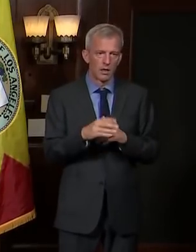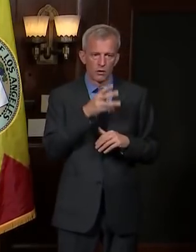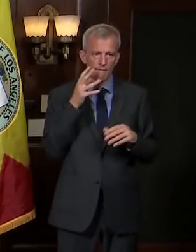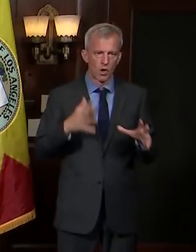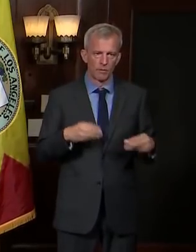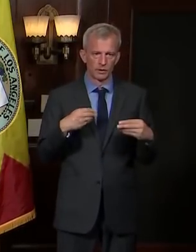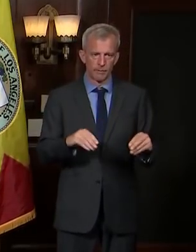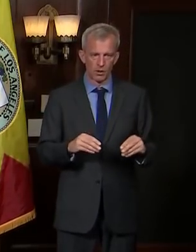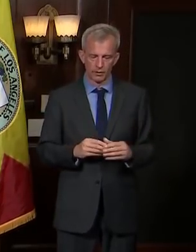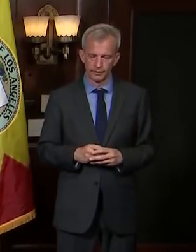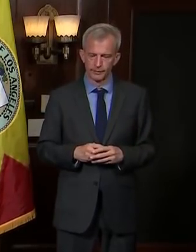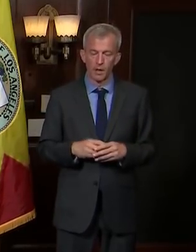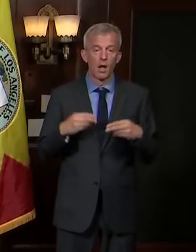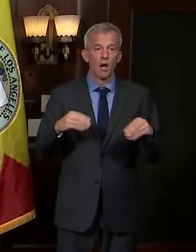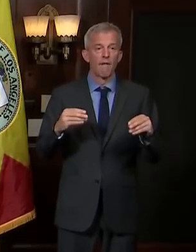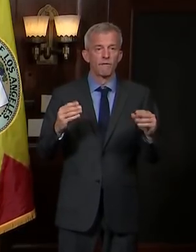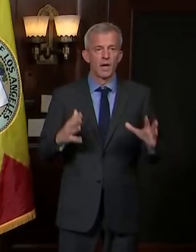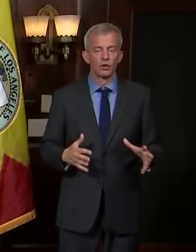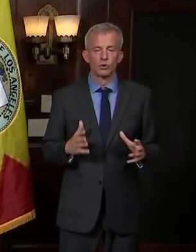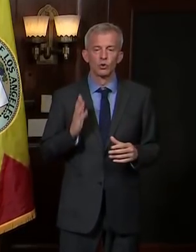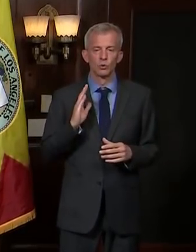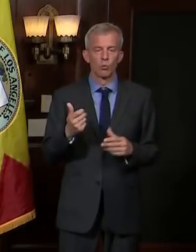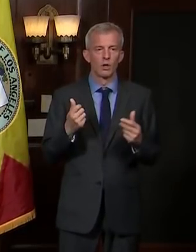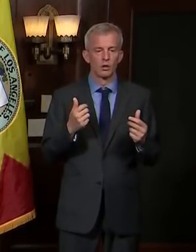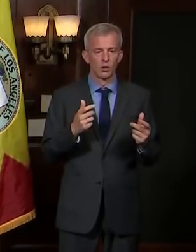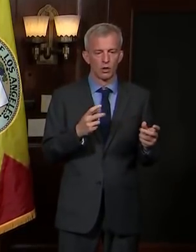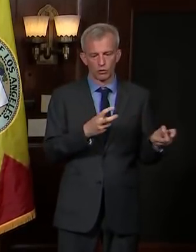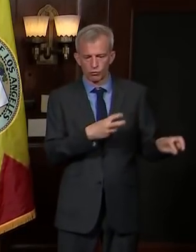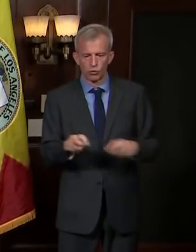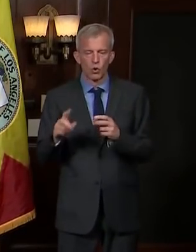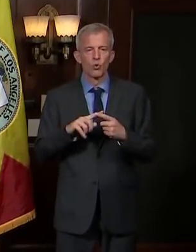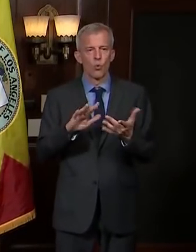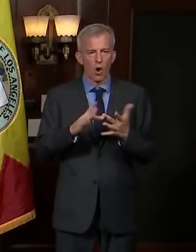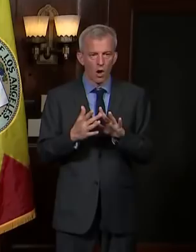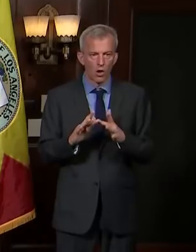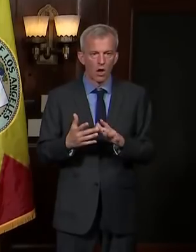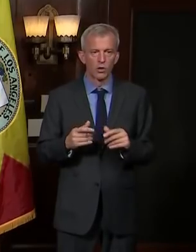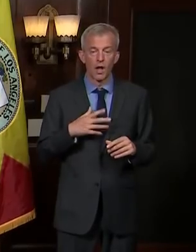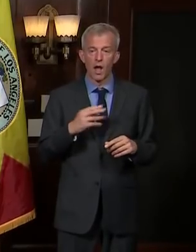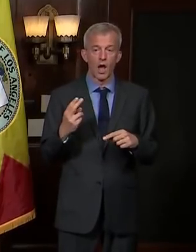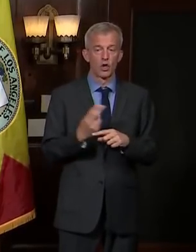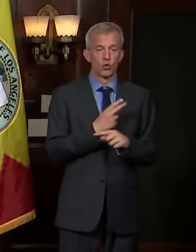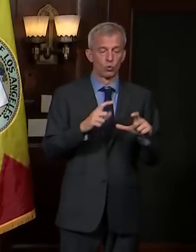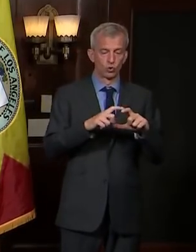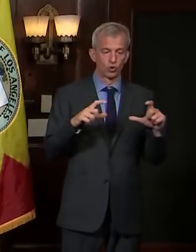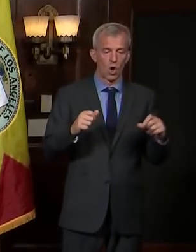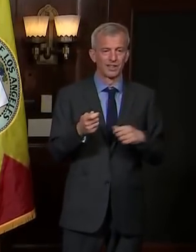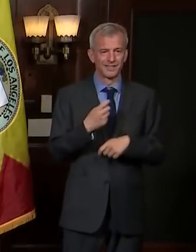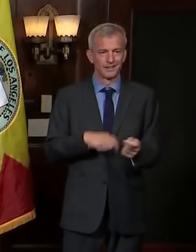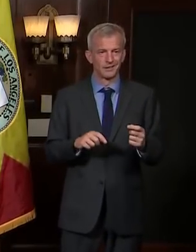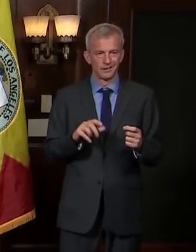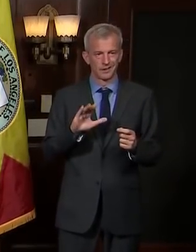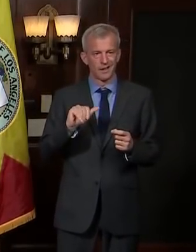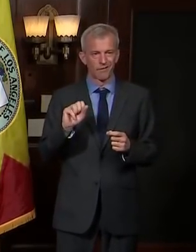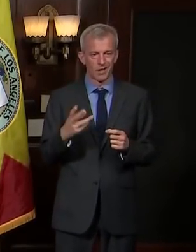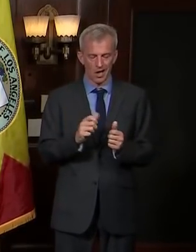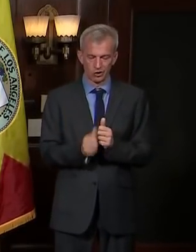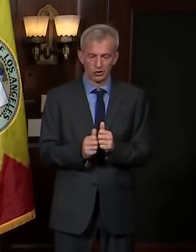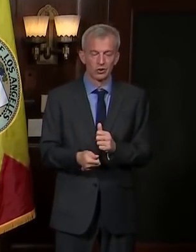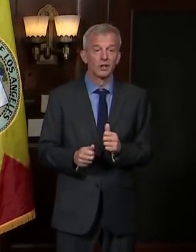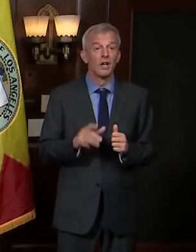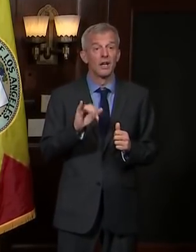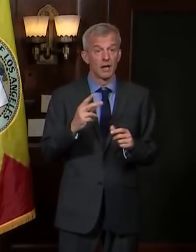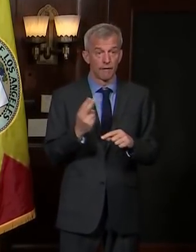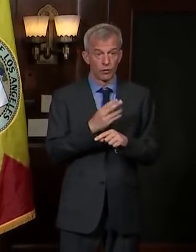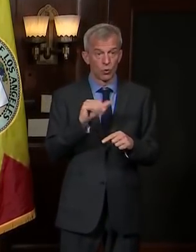will move as much as possible to online ordering and will maximize use of cards instead of cash. And if cash is used, measures will be taken